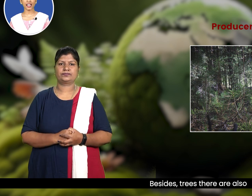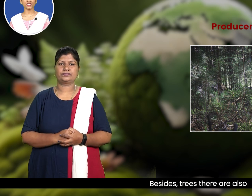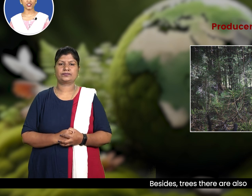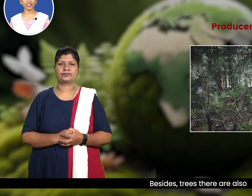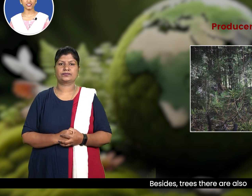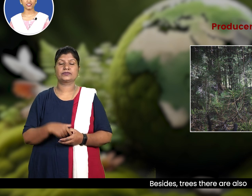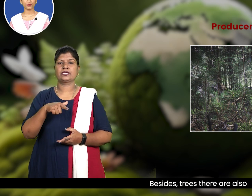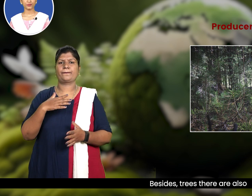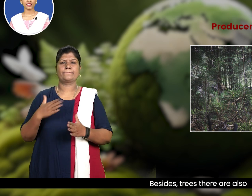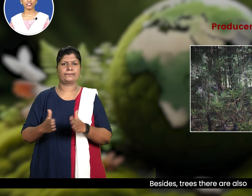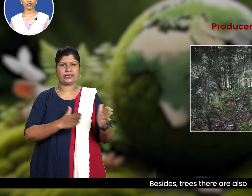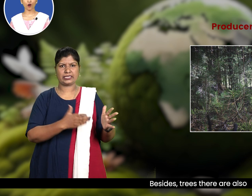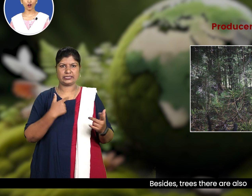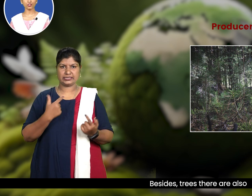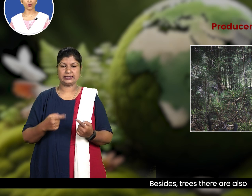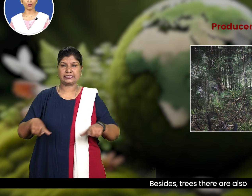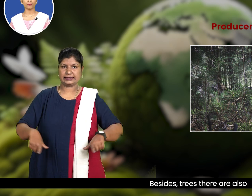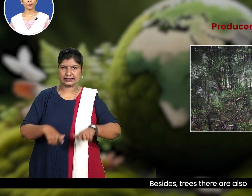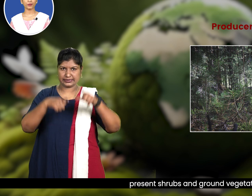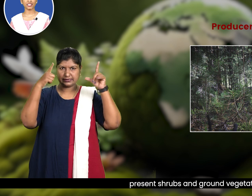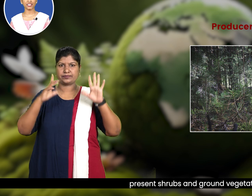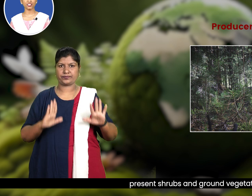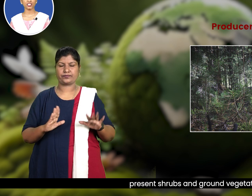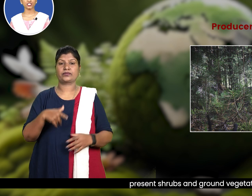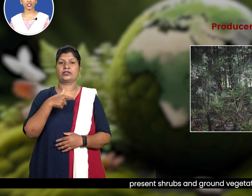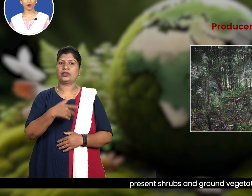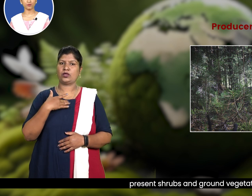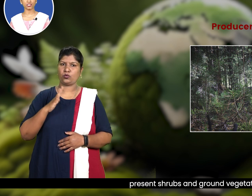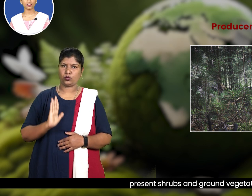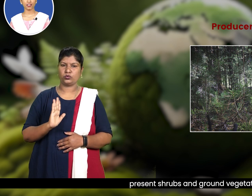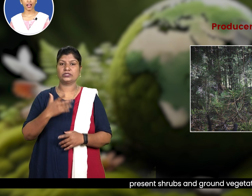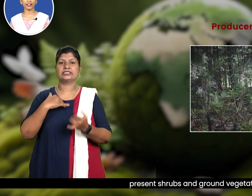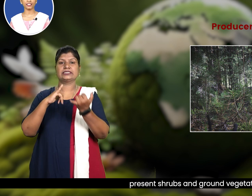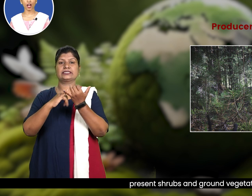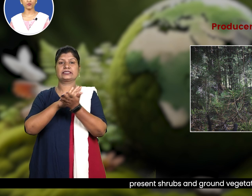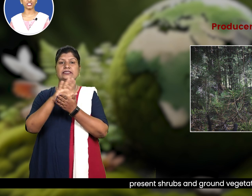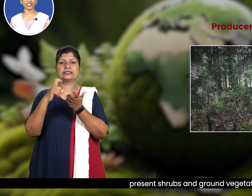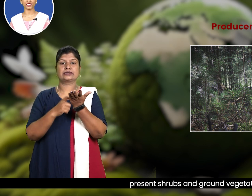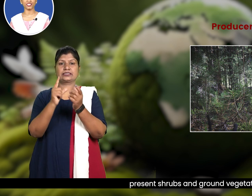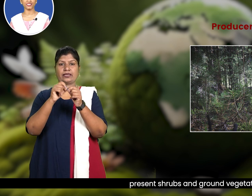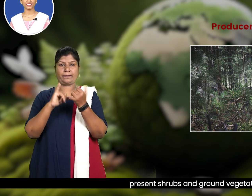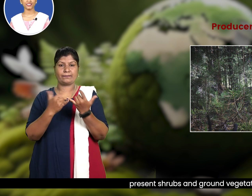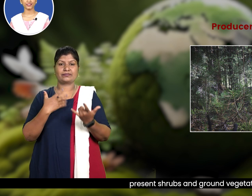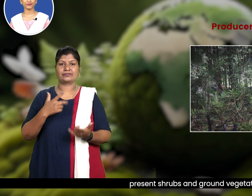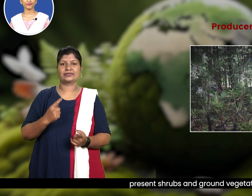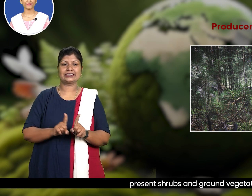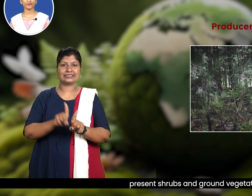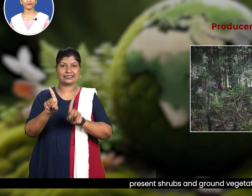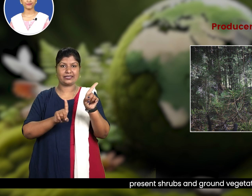Besides trees, there are also present shrubs and ground vegetation.